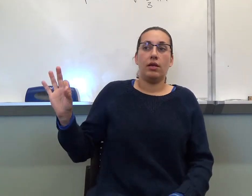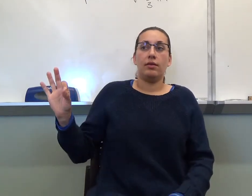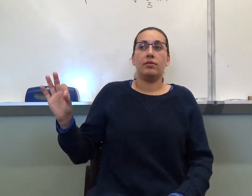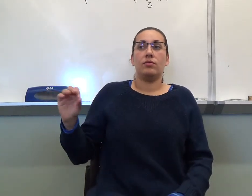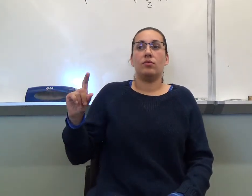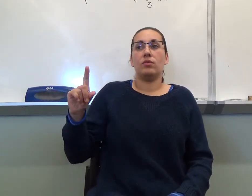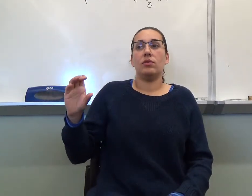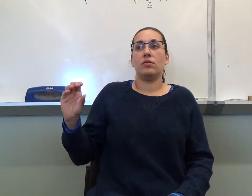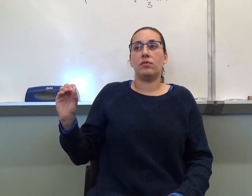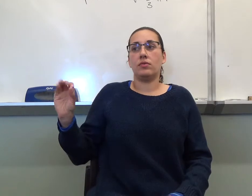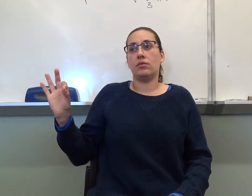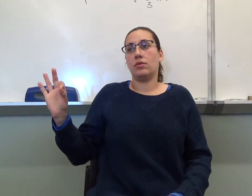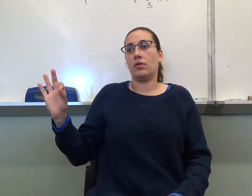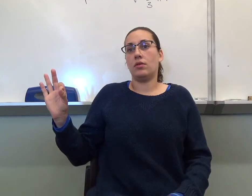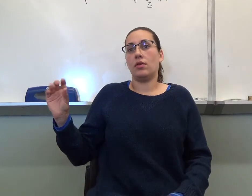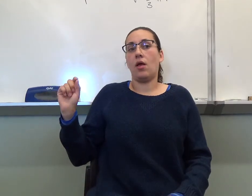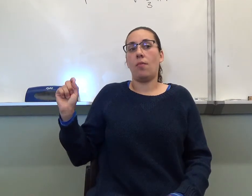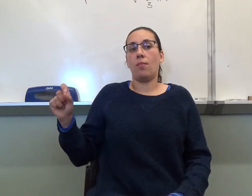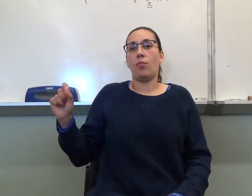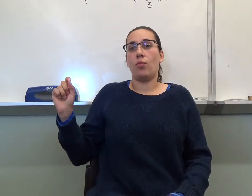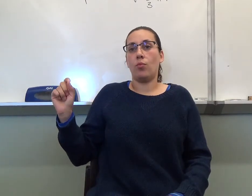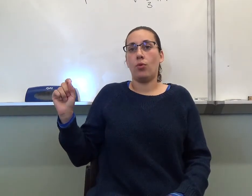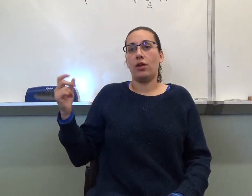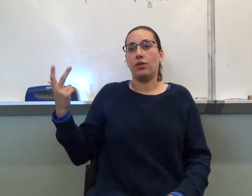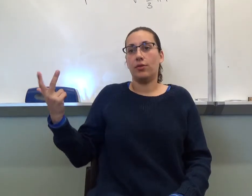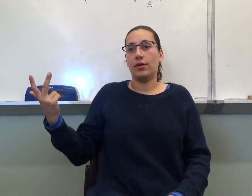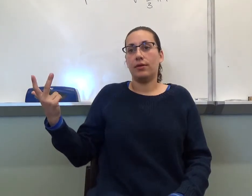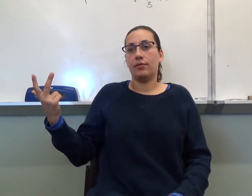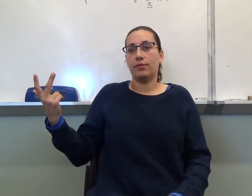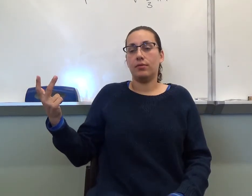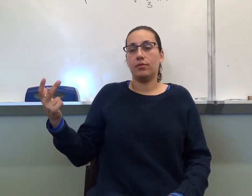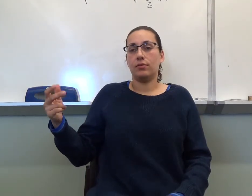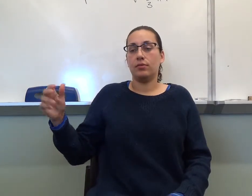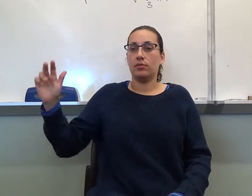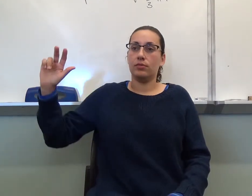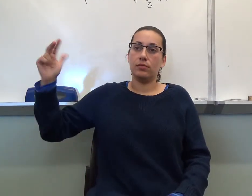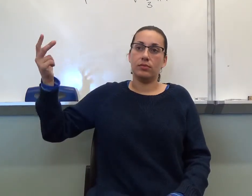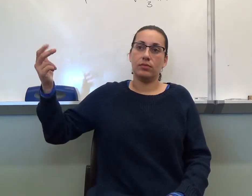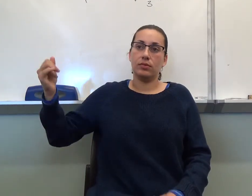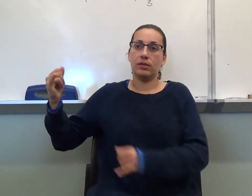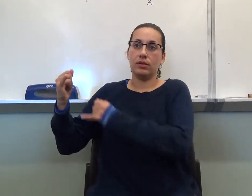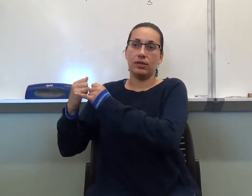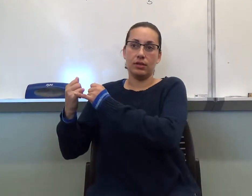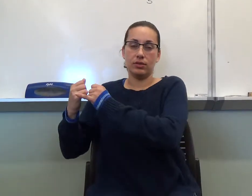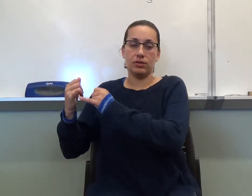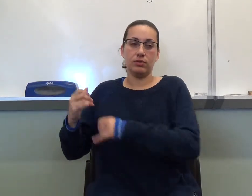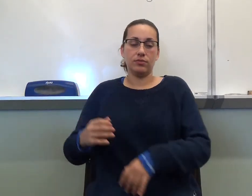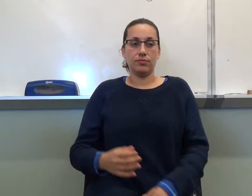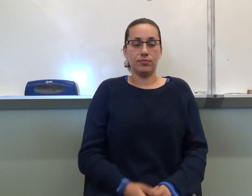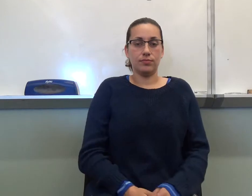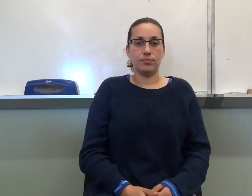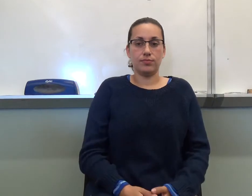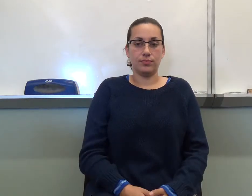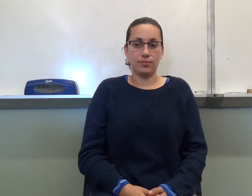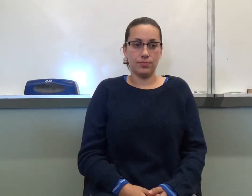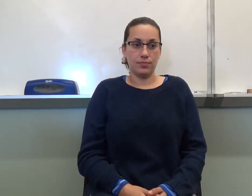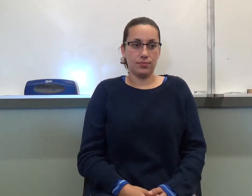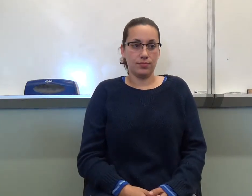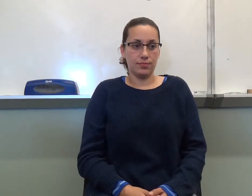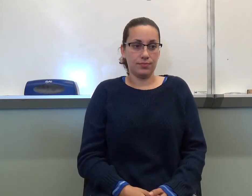109.3, and that would be cubic inches. Now that's using 3.14 for pi, which is